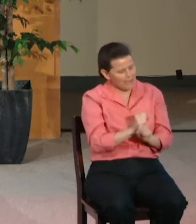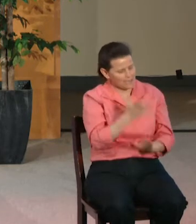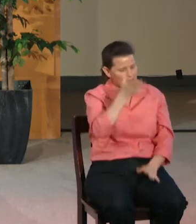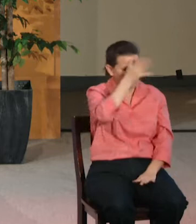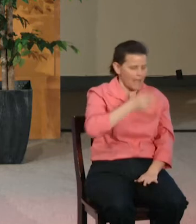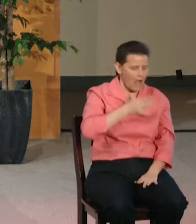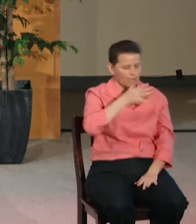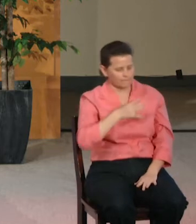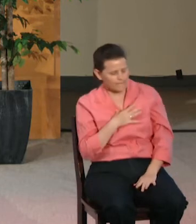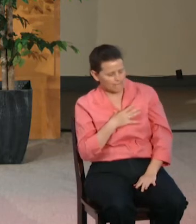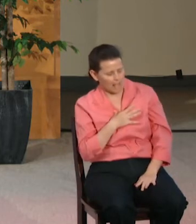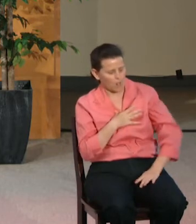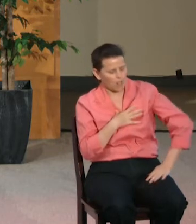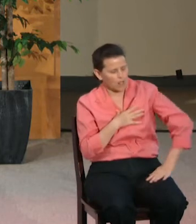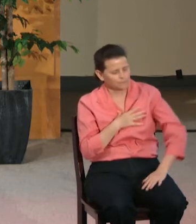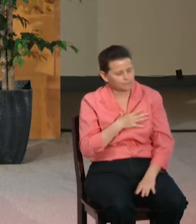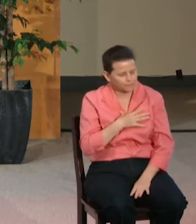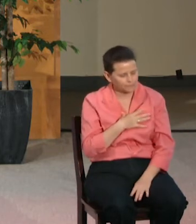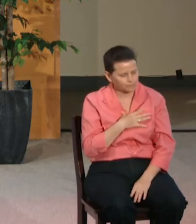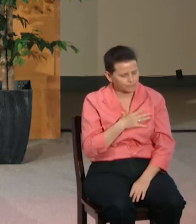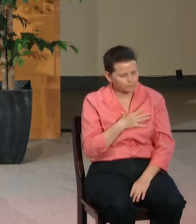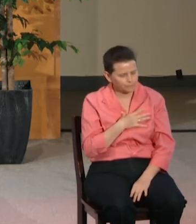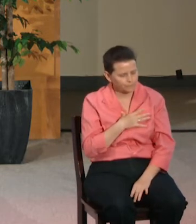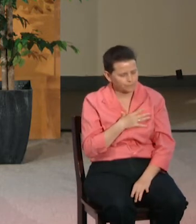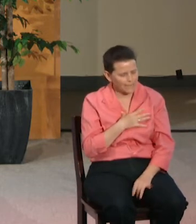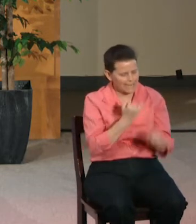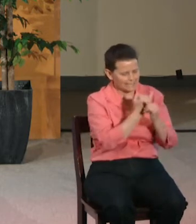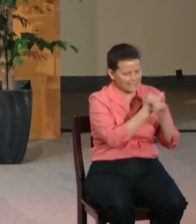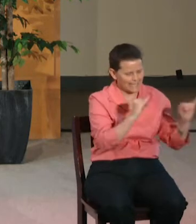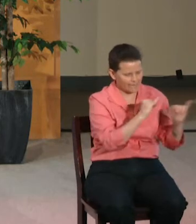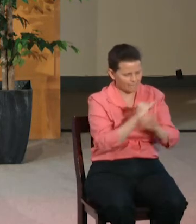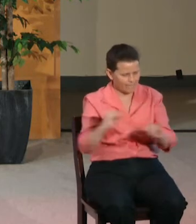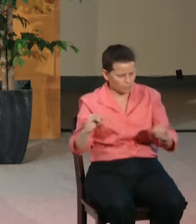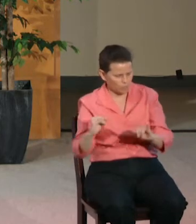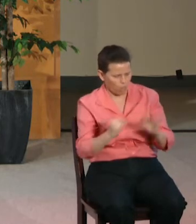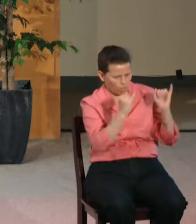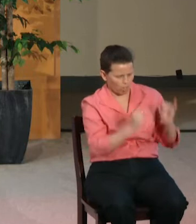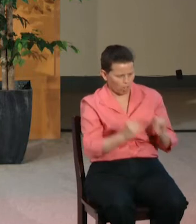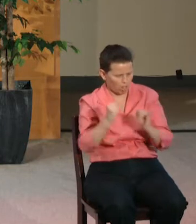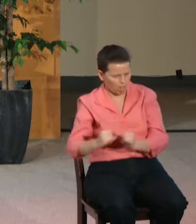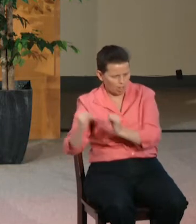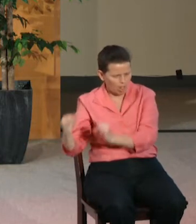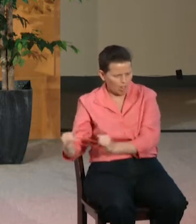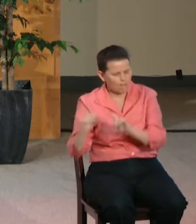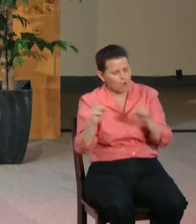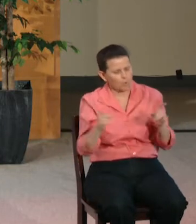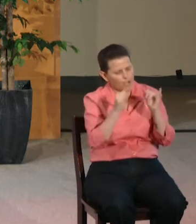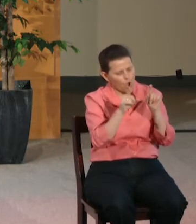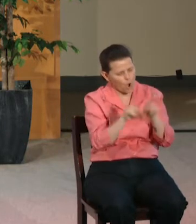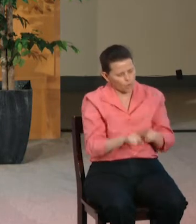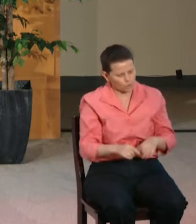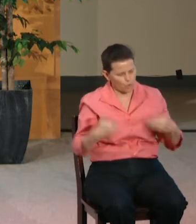separate individual body forms and everything, but we both have those energies within us. That's the yin and yang of it, right? That I